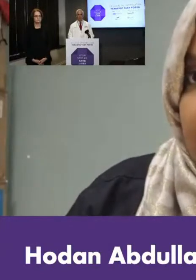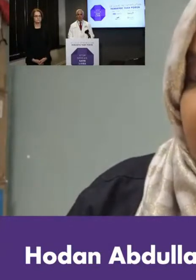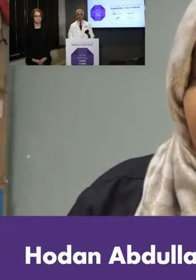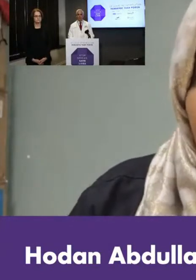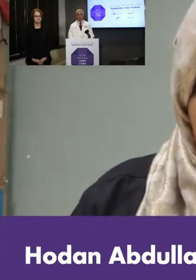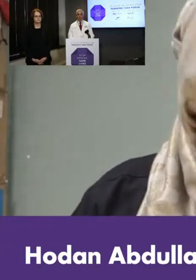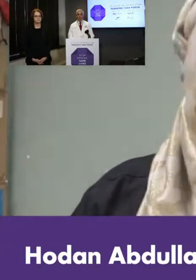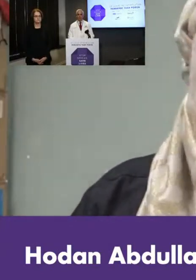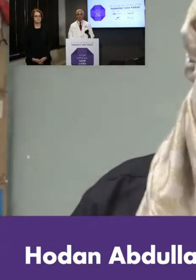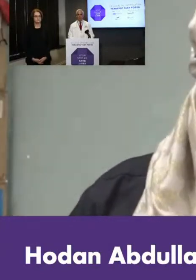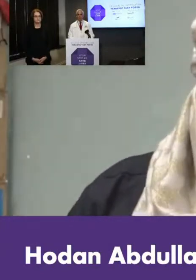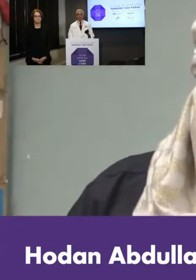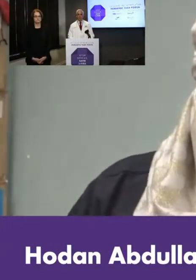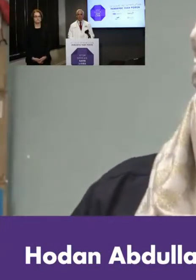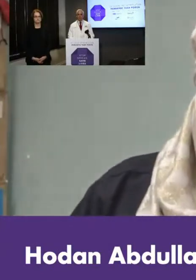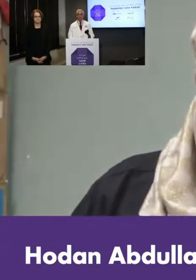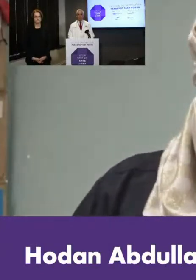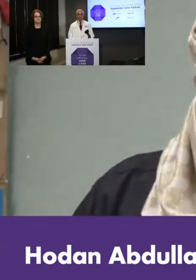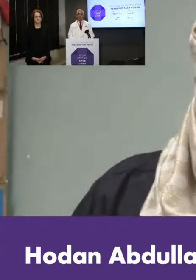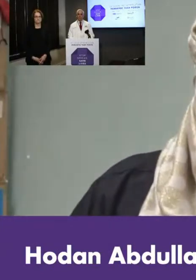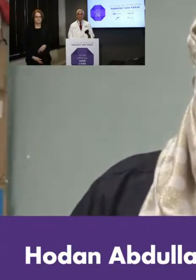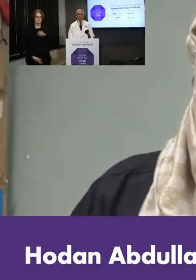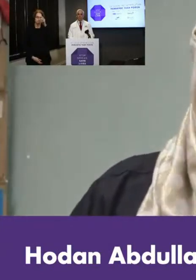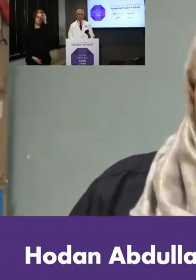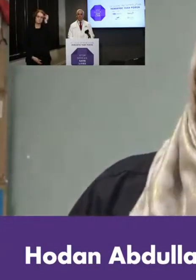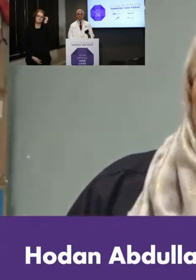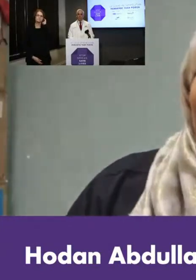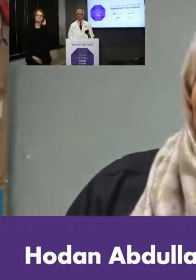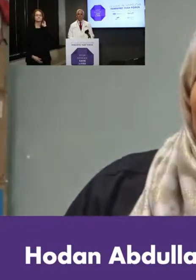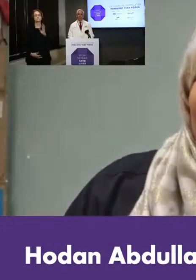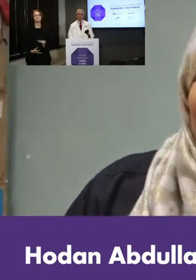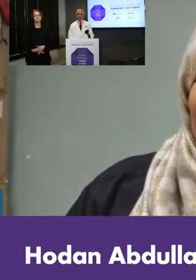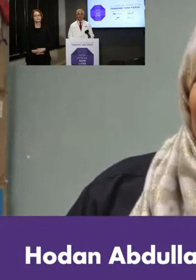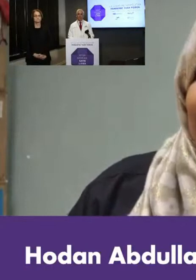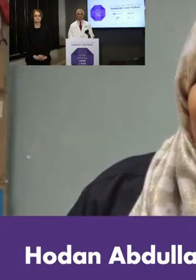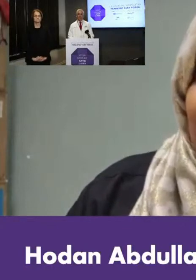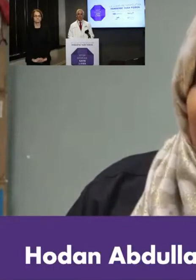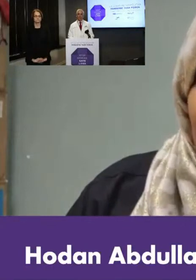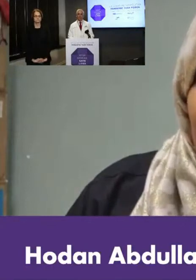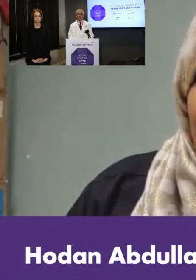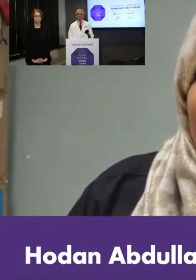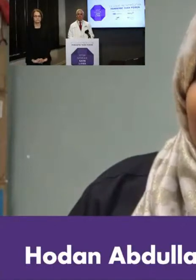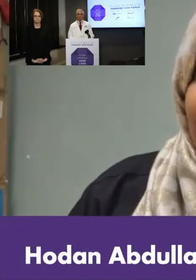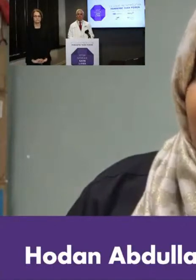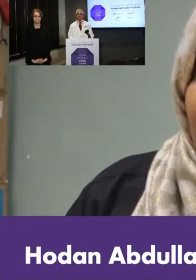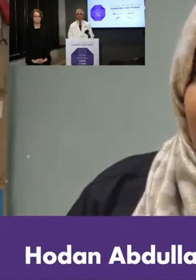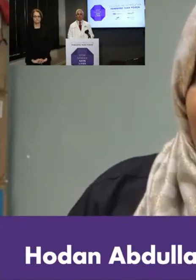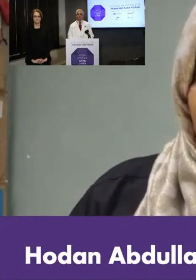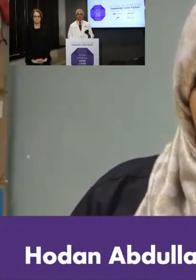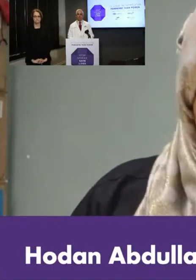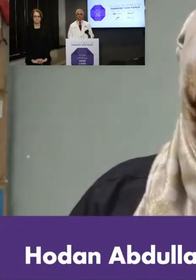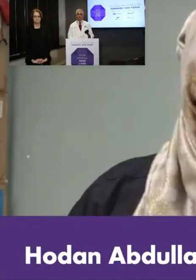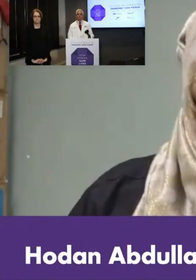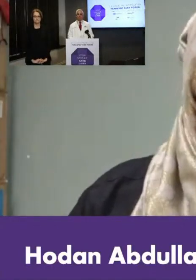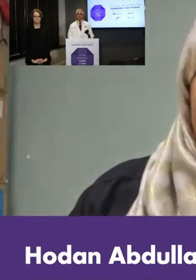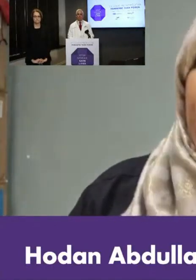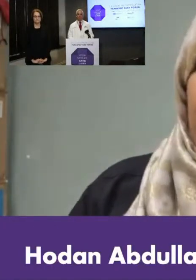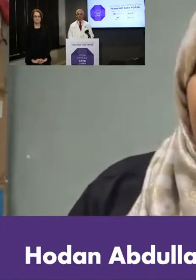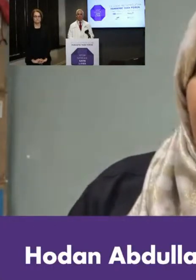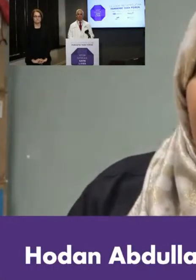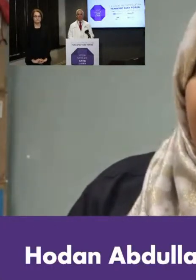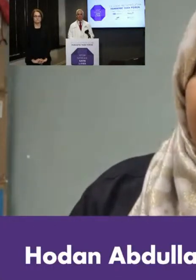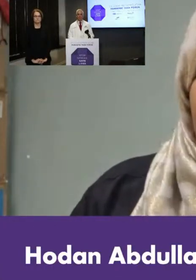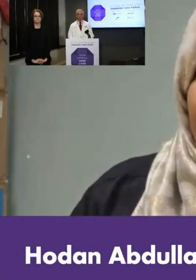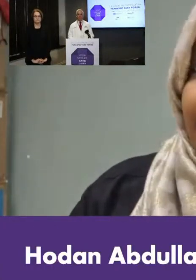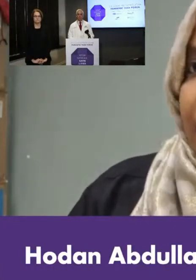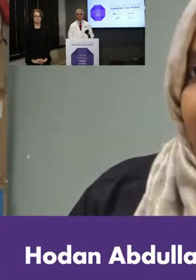our bodies and our health. After my first shot, I really didn't feel any symptoms at all. My second shot came with just a